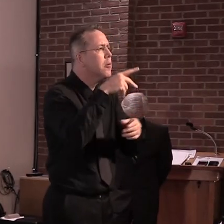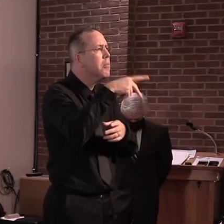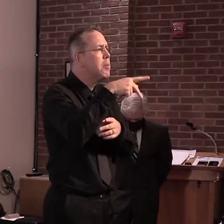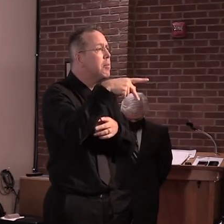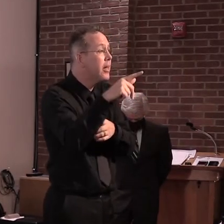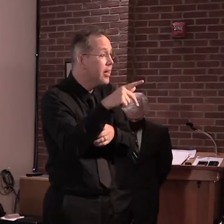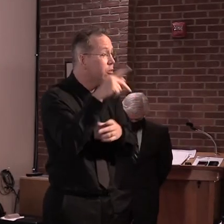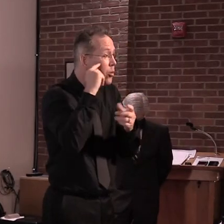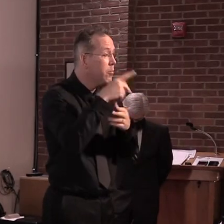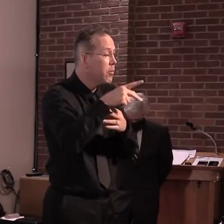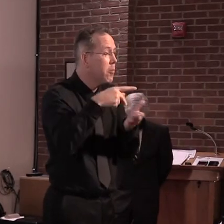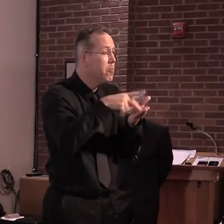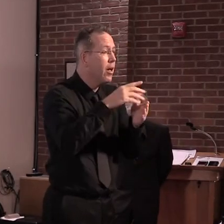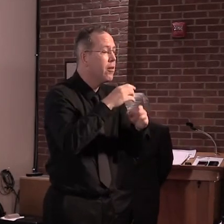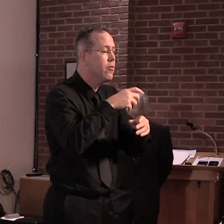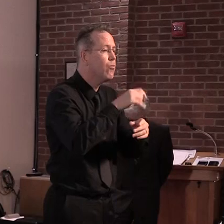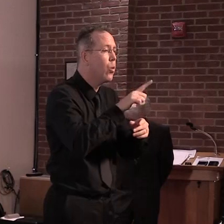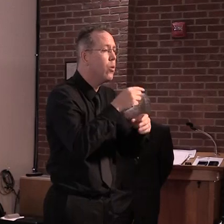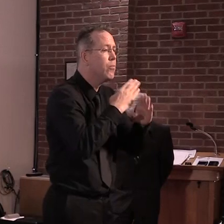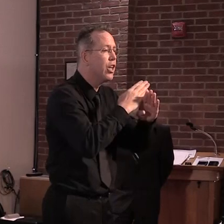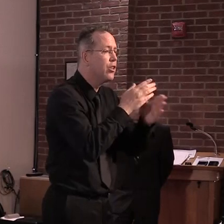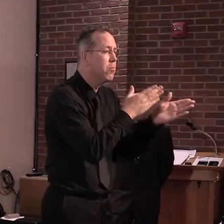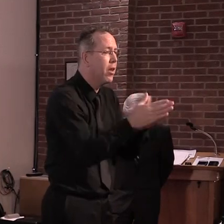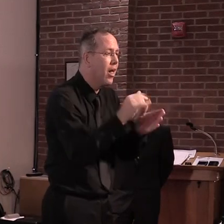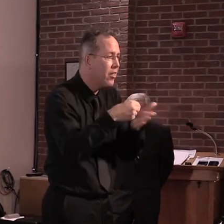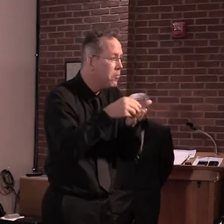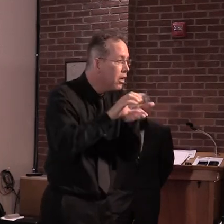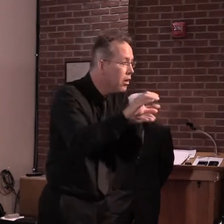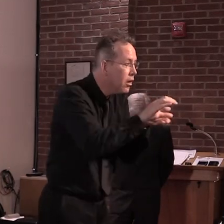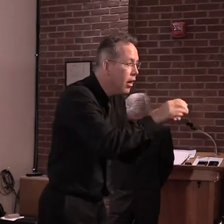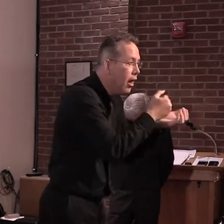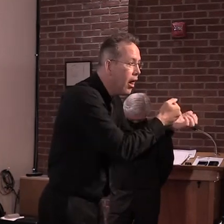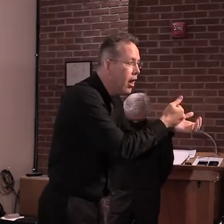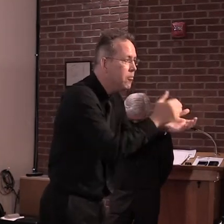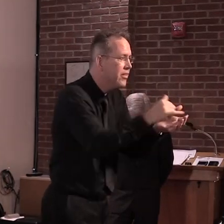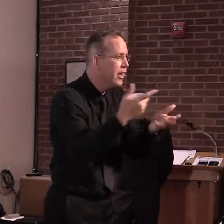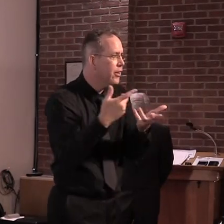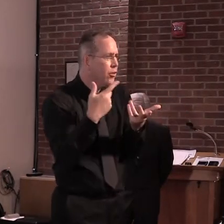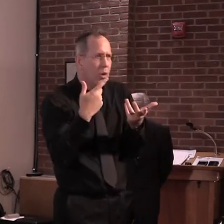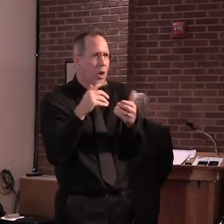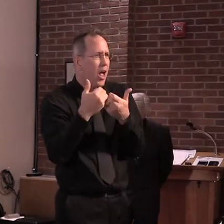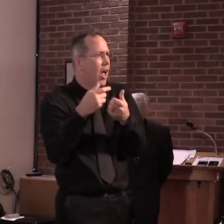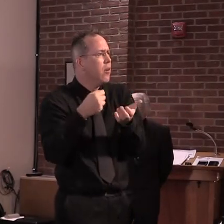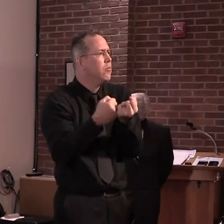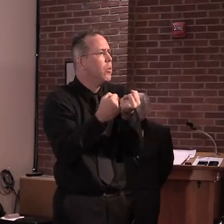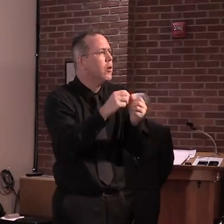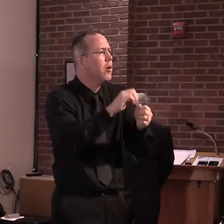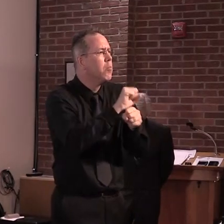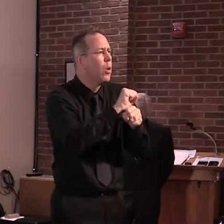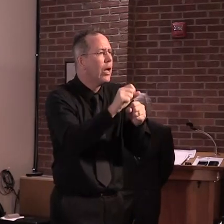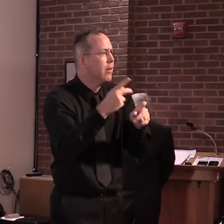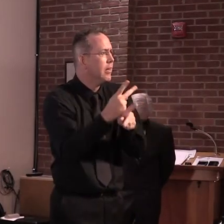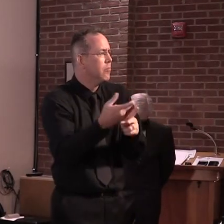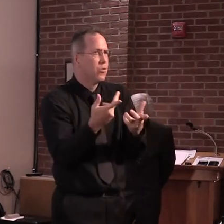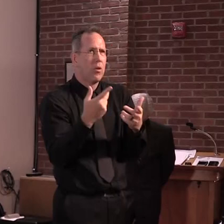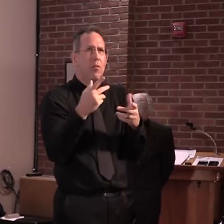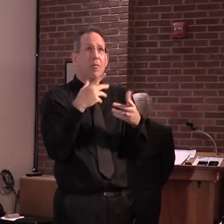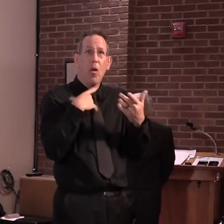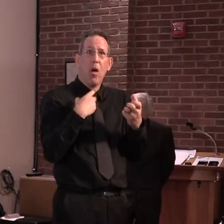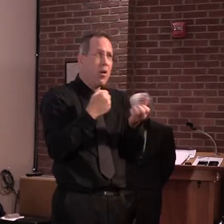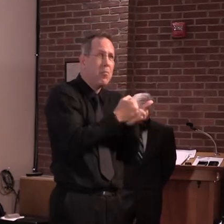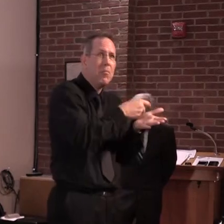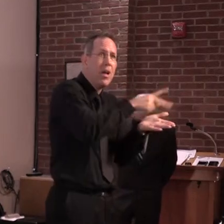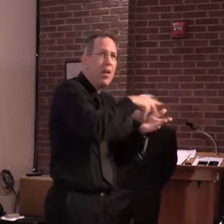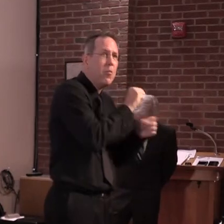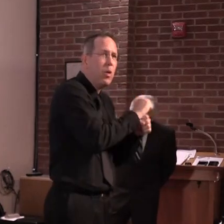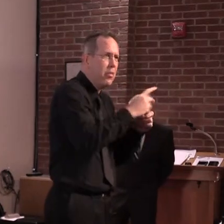that was not the solution for all businesses. We needed to see what could the state do to fill the gaps,